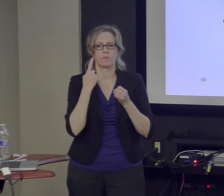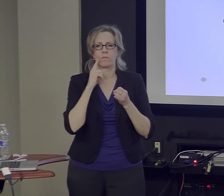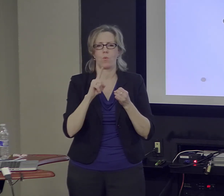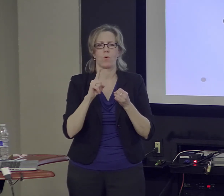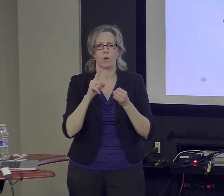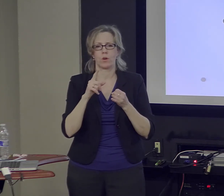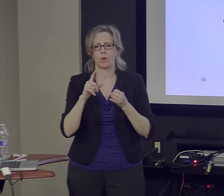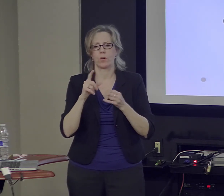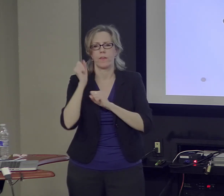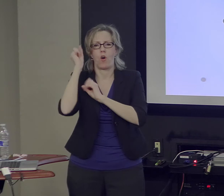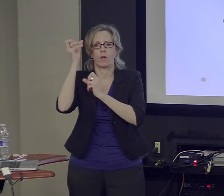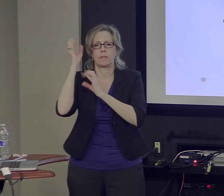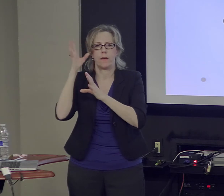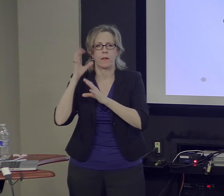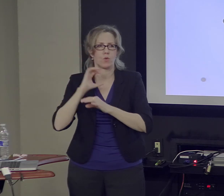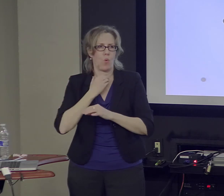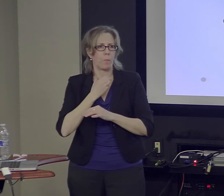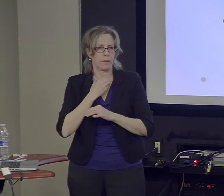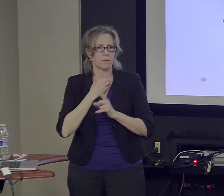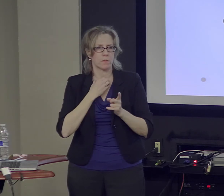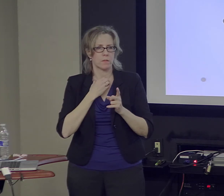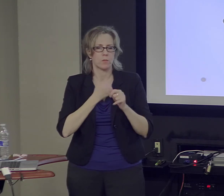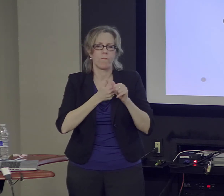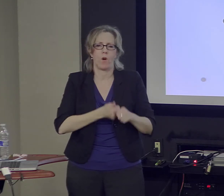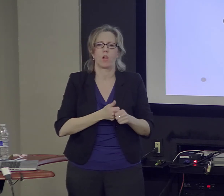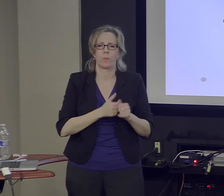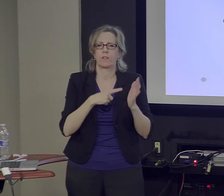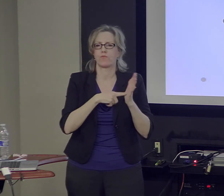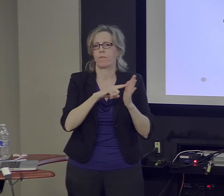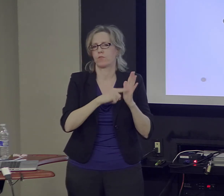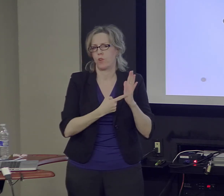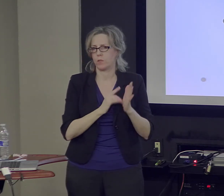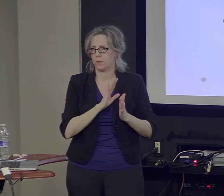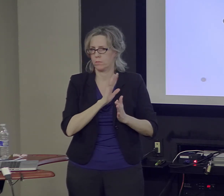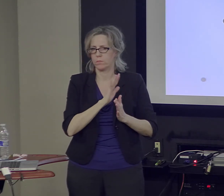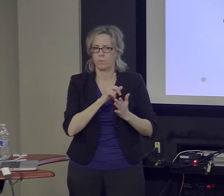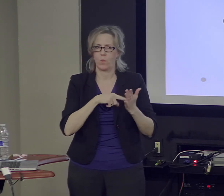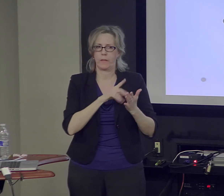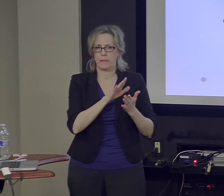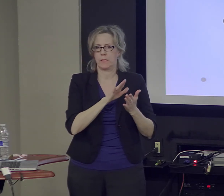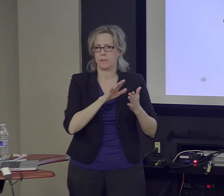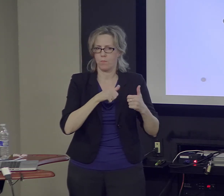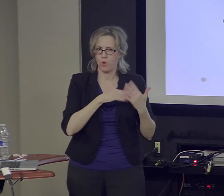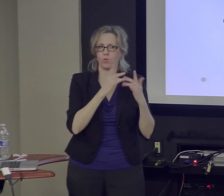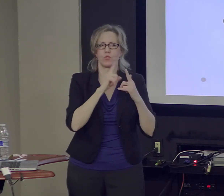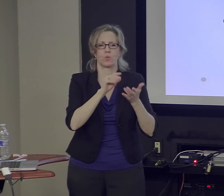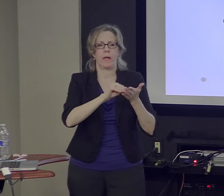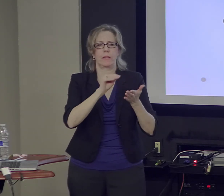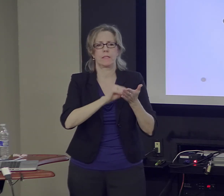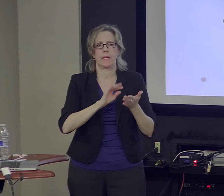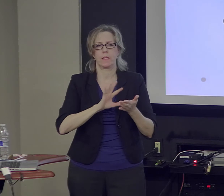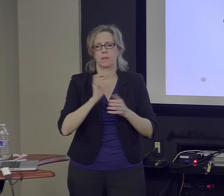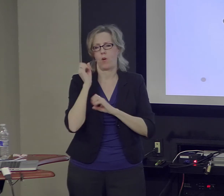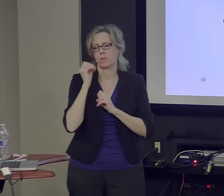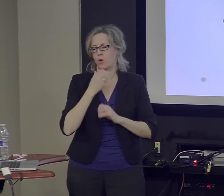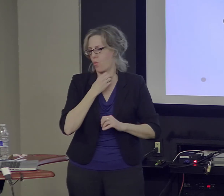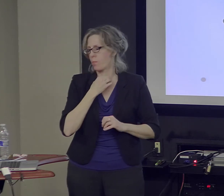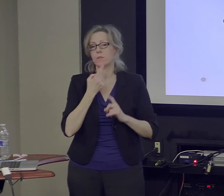The annotation guidelines for Auslan corpus has a very specific structure and approach, and I'm using